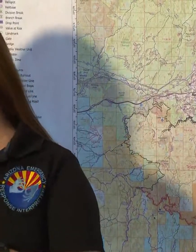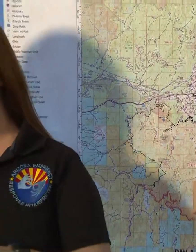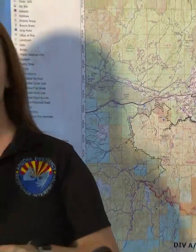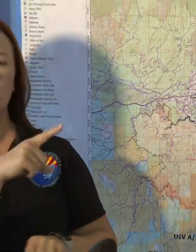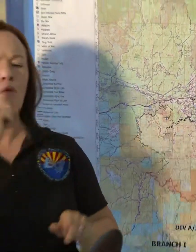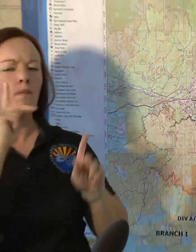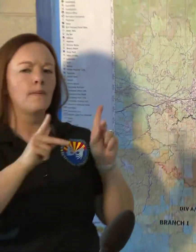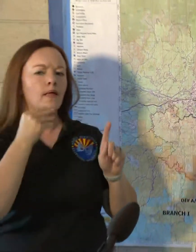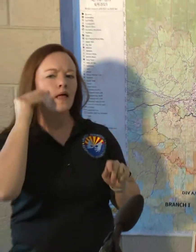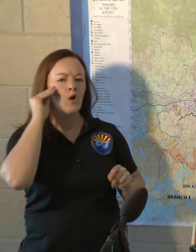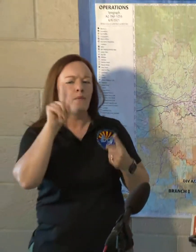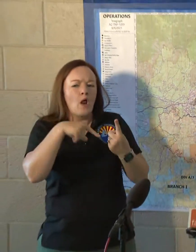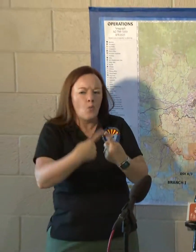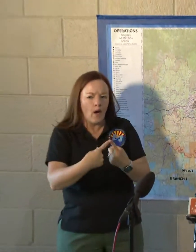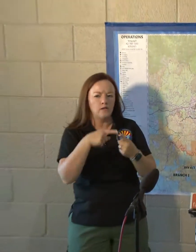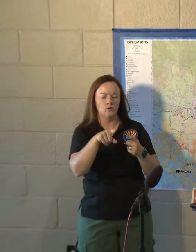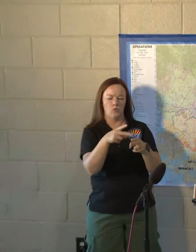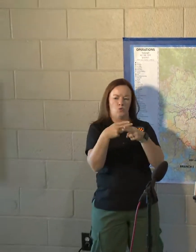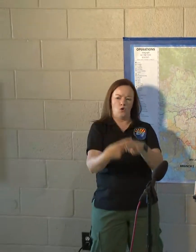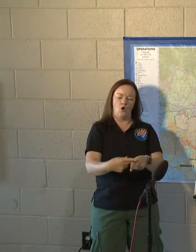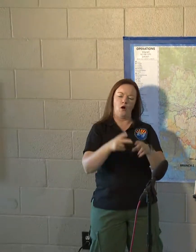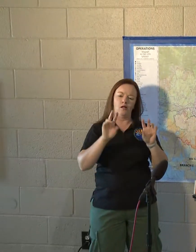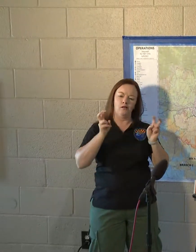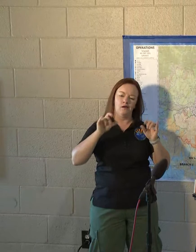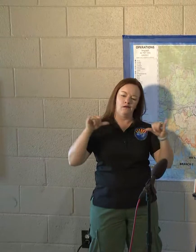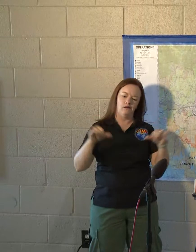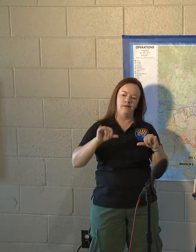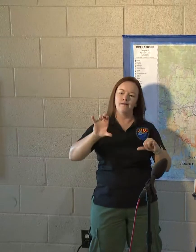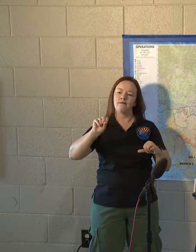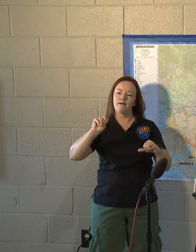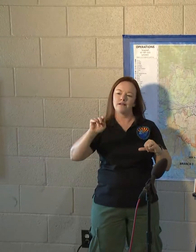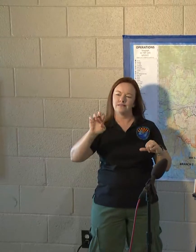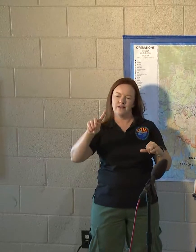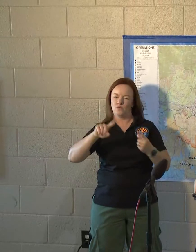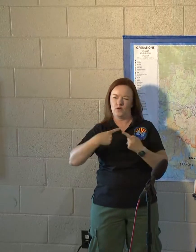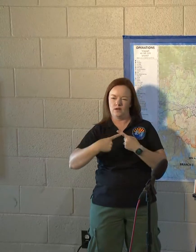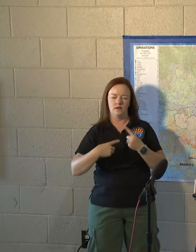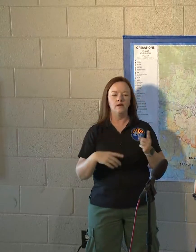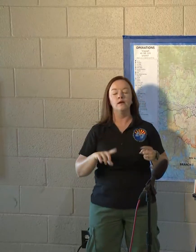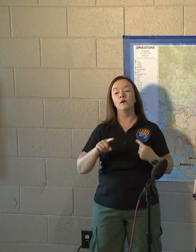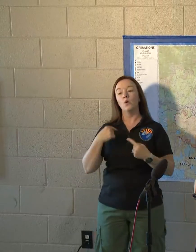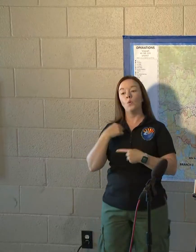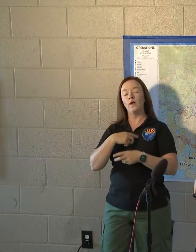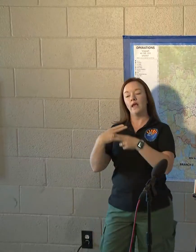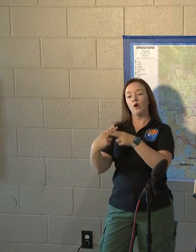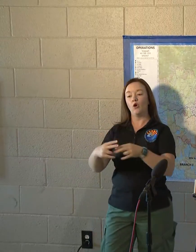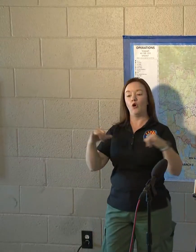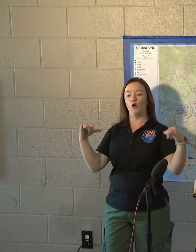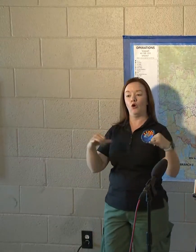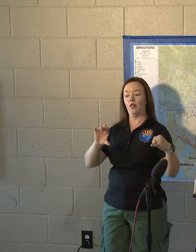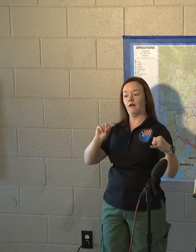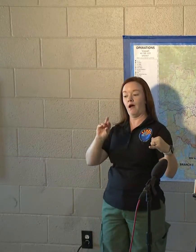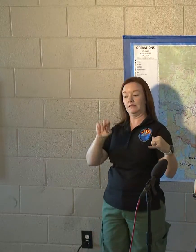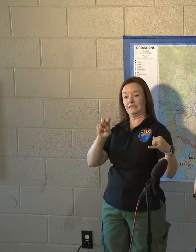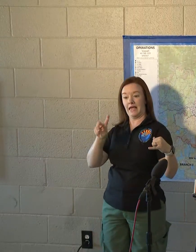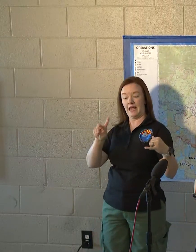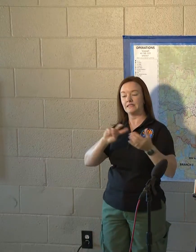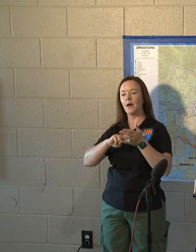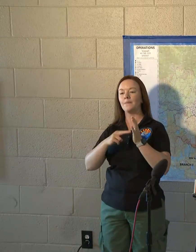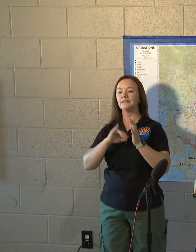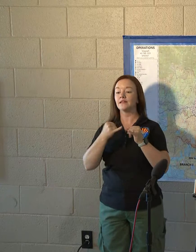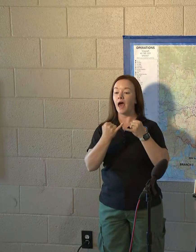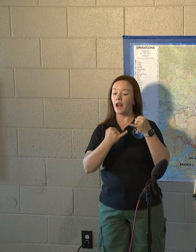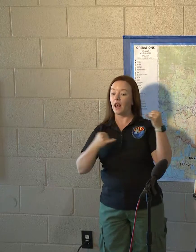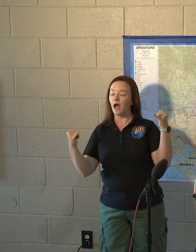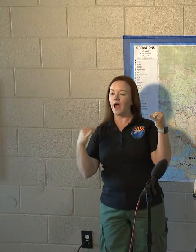do you consider something contained? When we call something contained, the line is at a state where we are